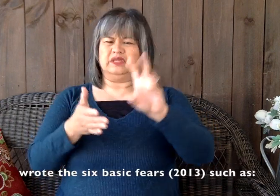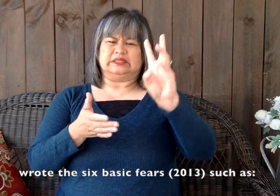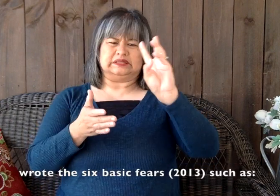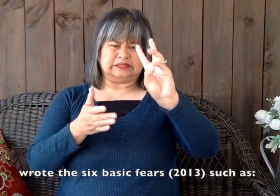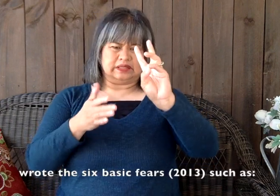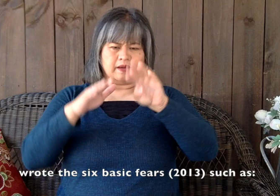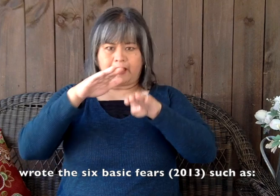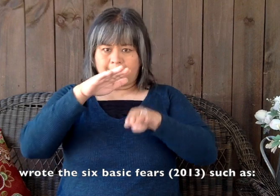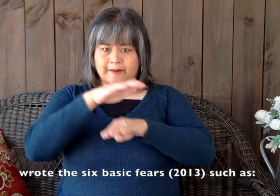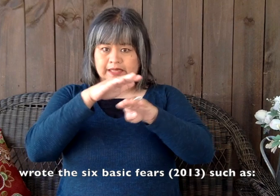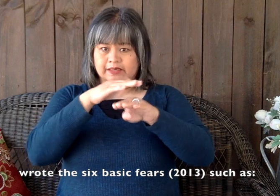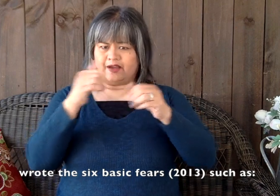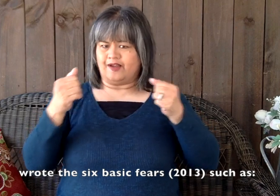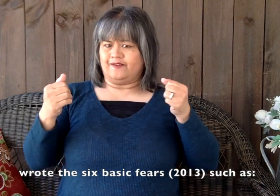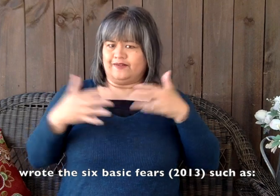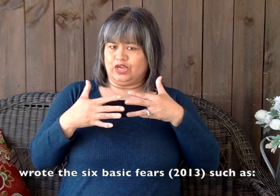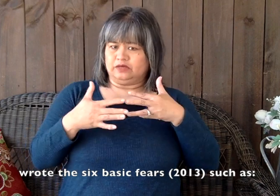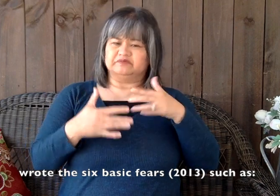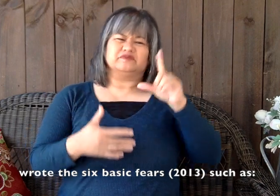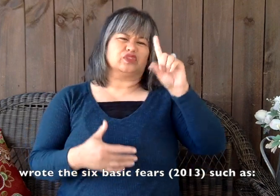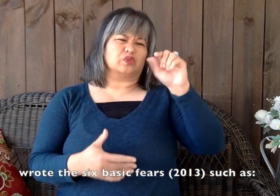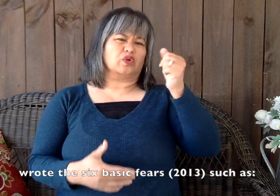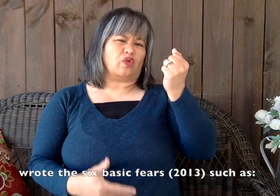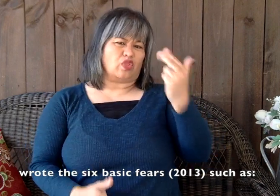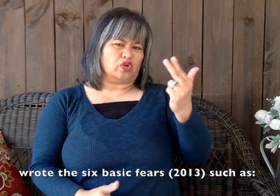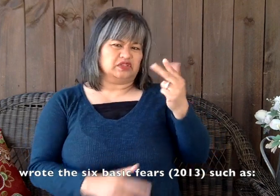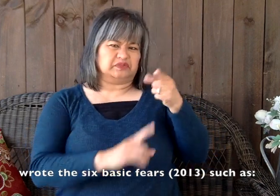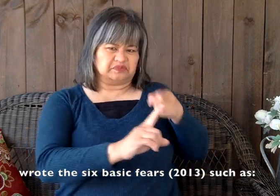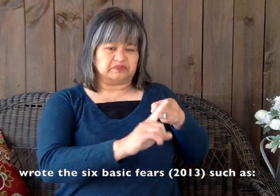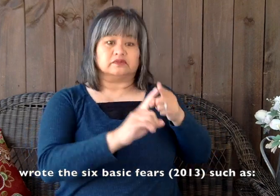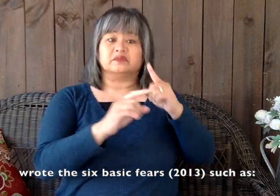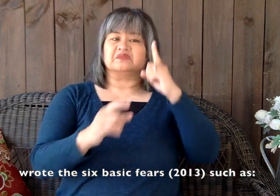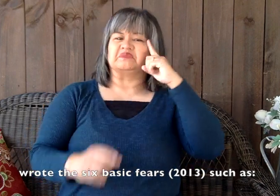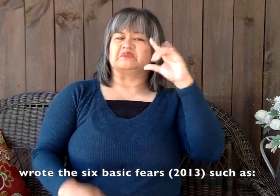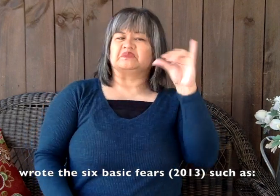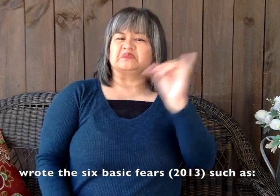wrote the six basic fears, 2013, such as